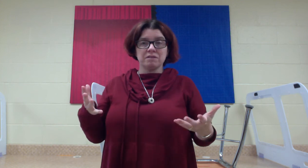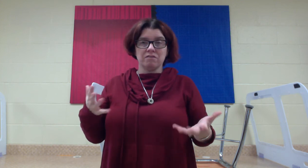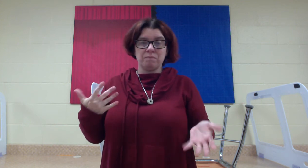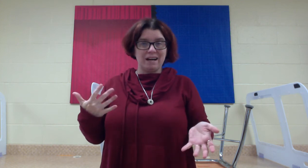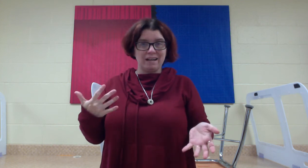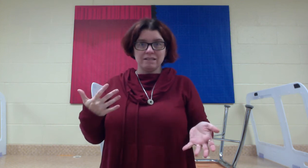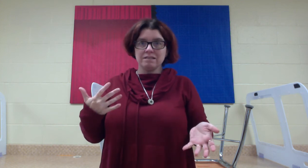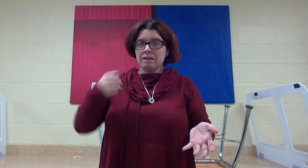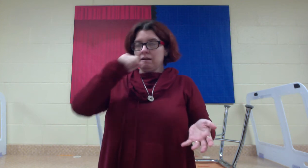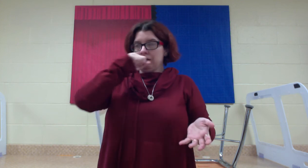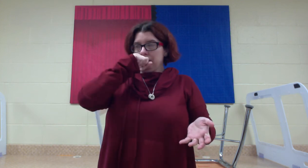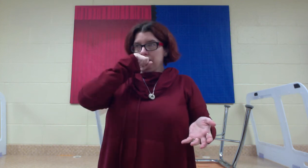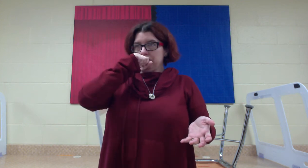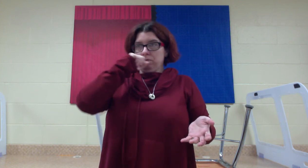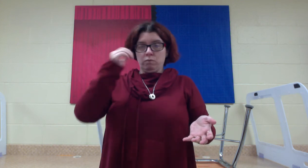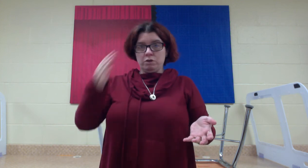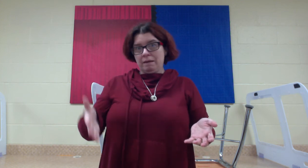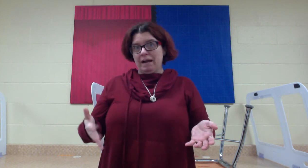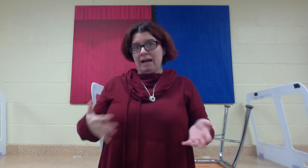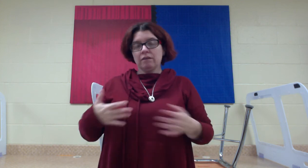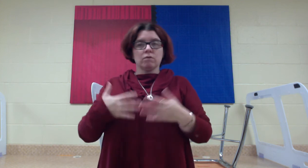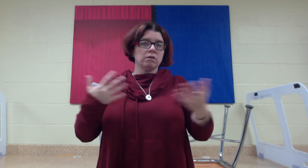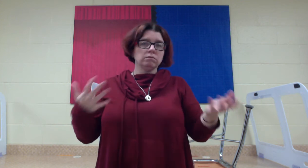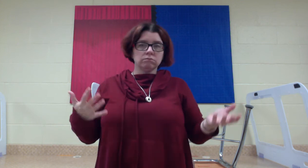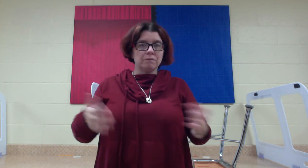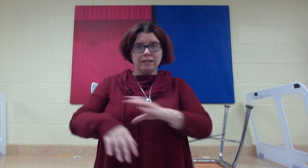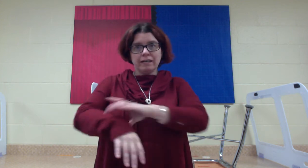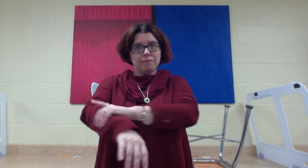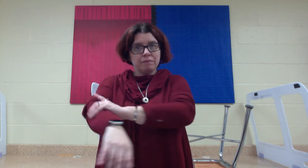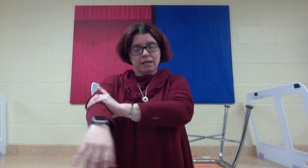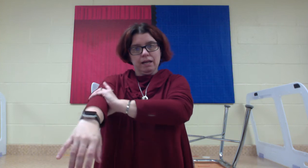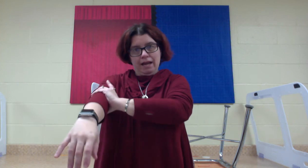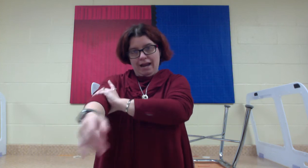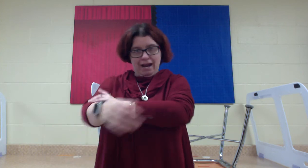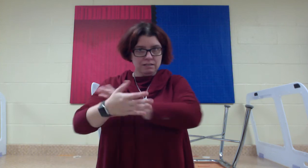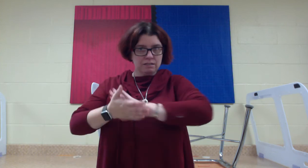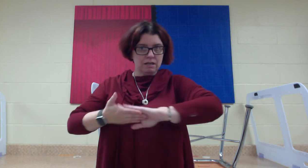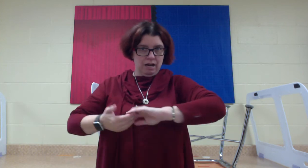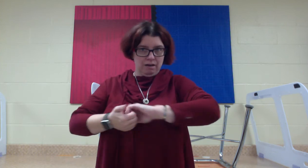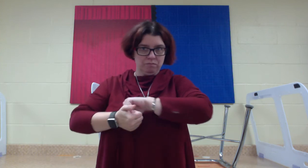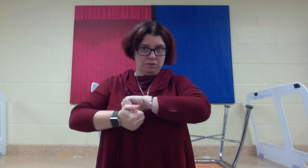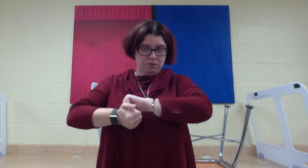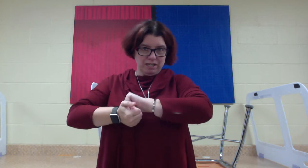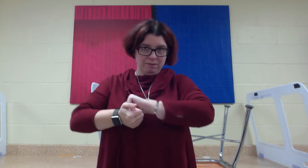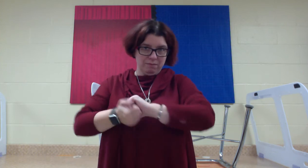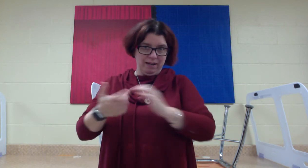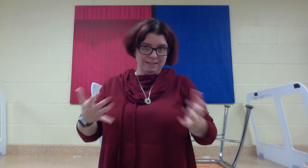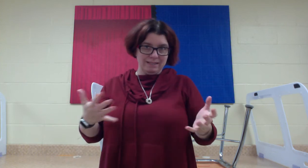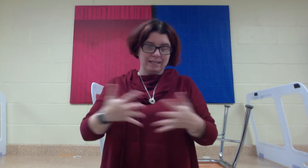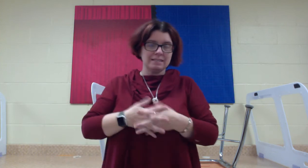of pies, when you get back or remind at me and ask, different types of pies and things,